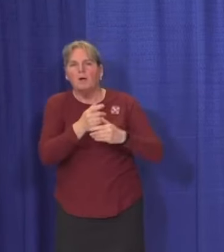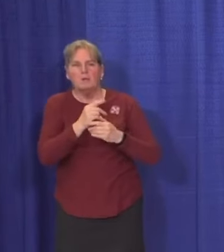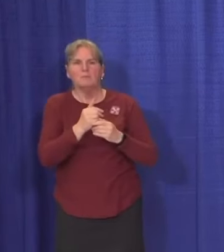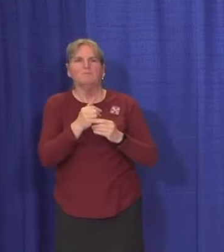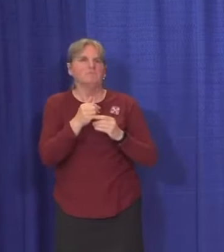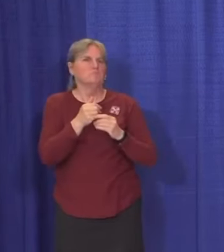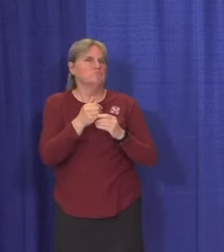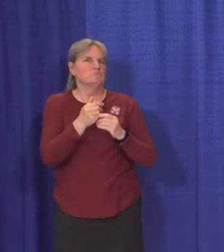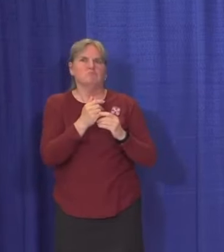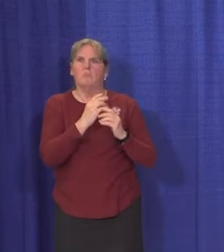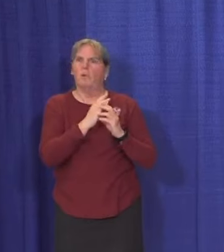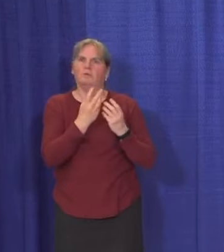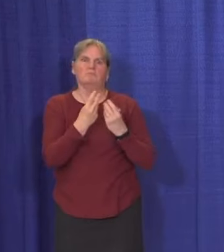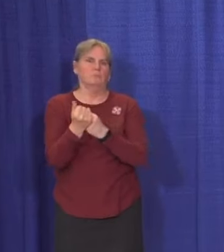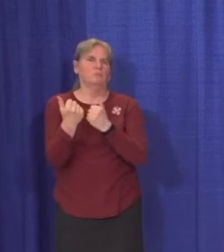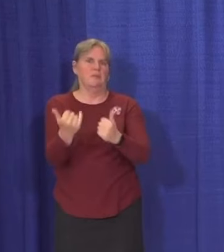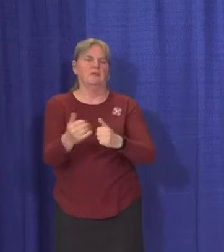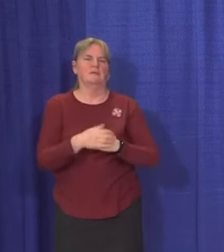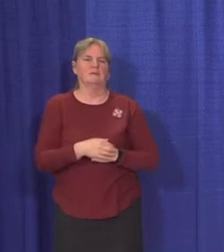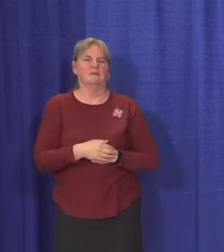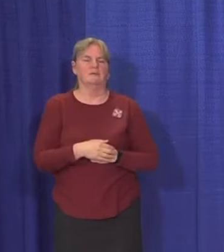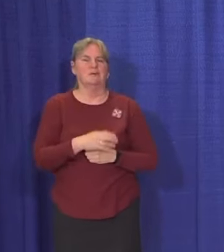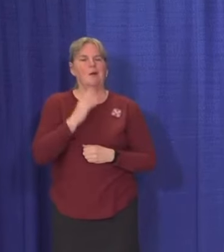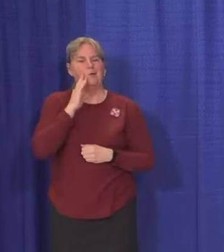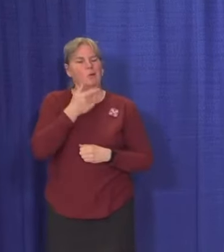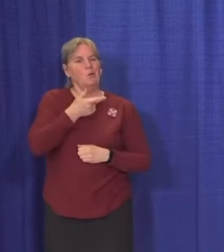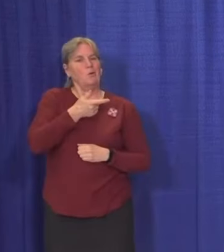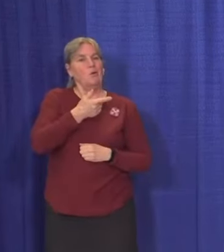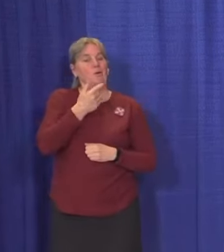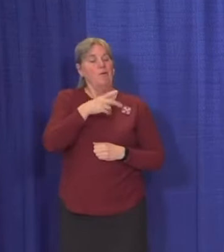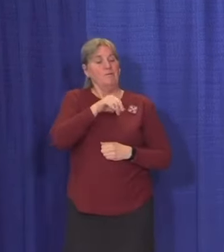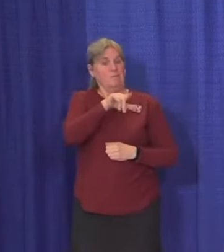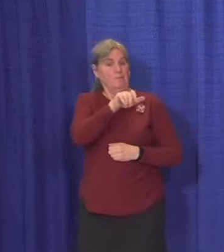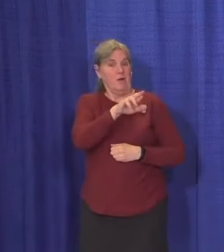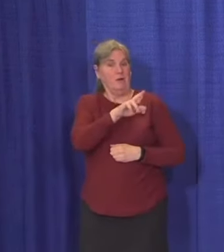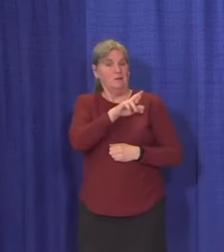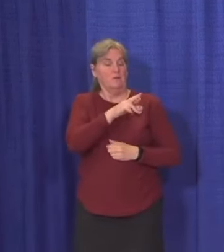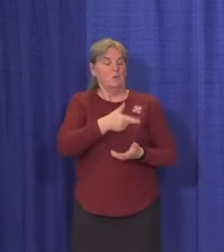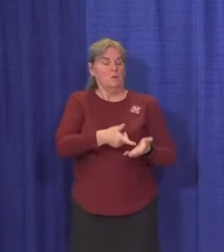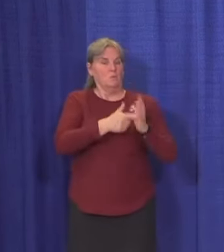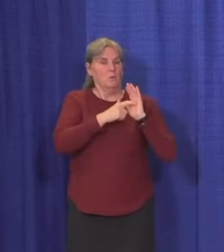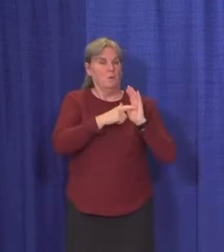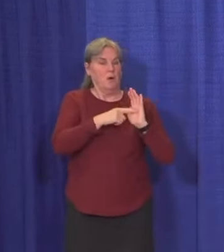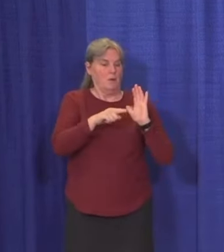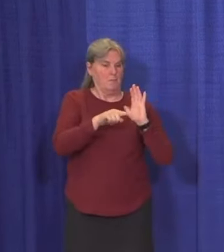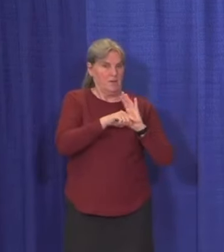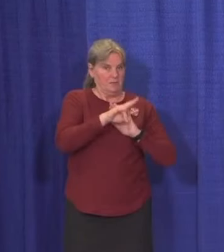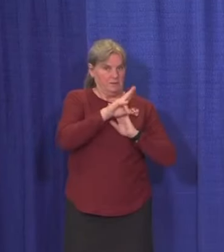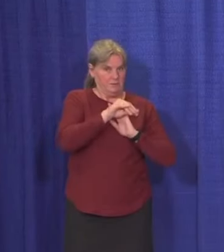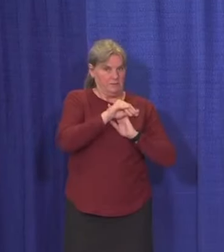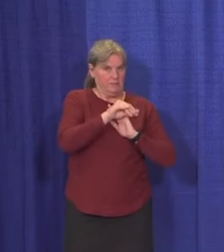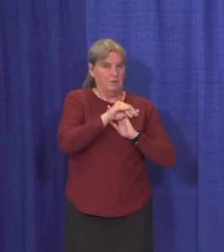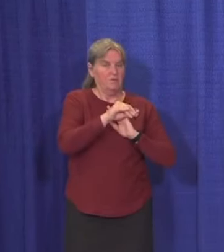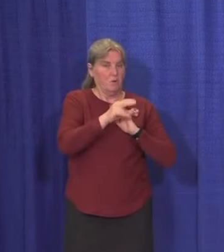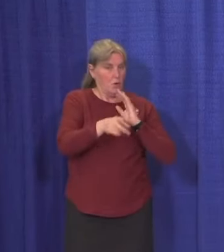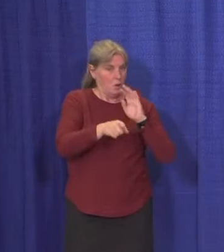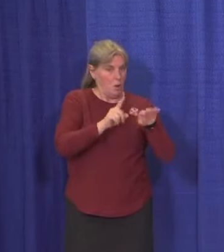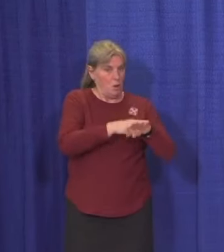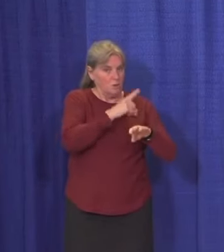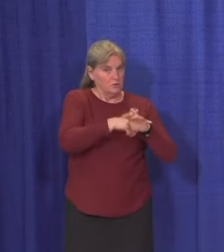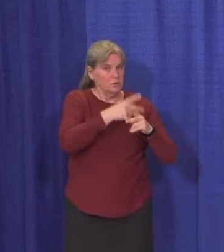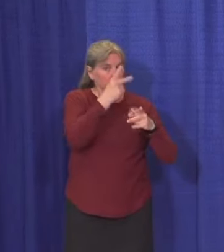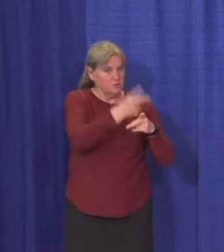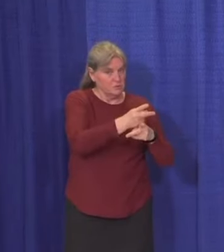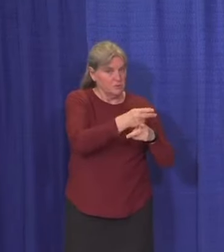approvals. Although it still requires long-term storage at ultra-cold temperatures, the Pfizer vaccine